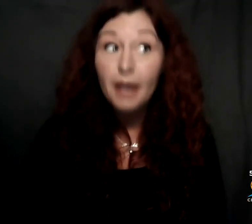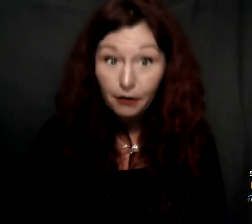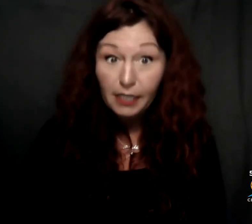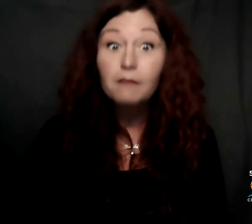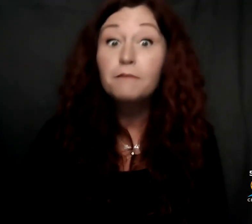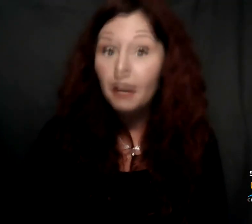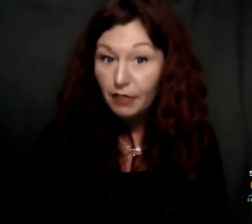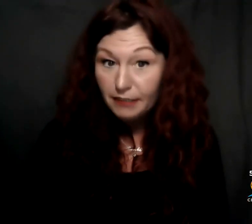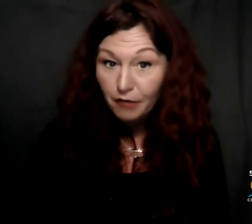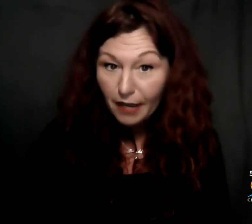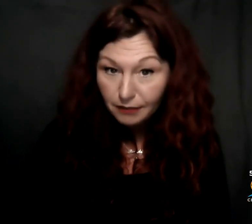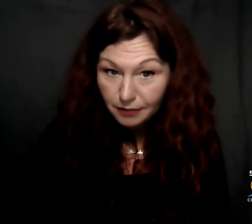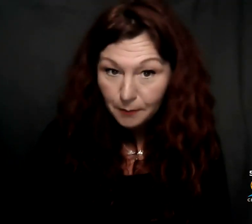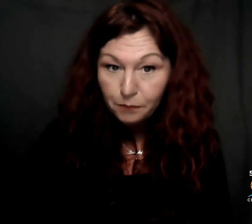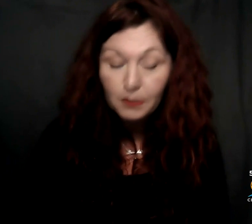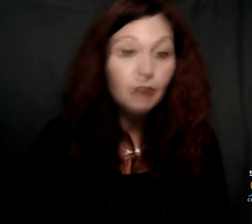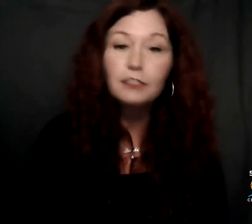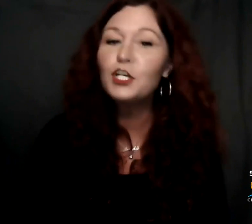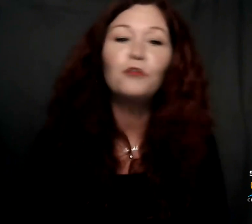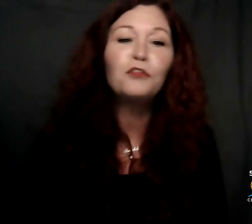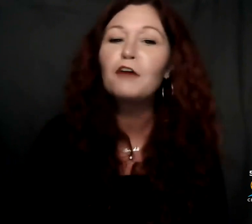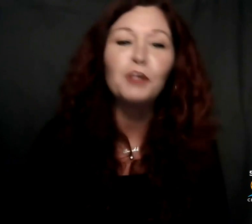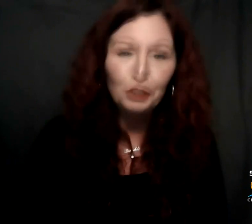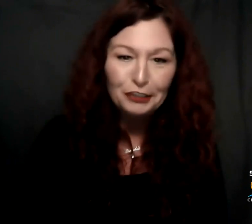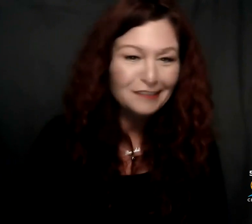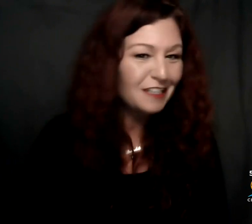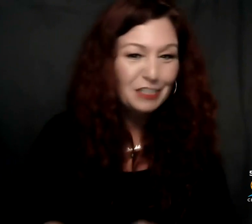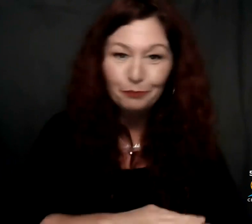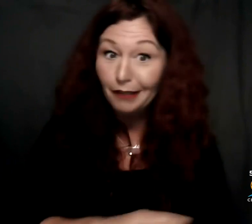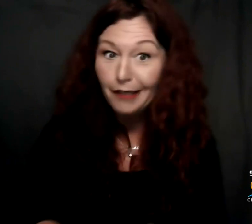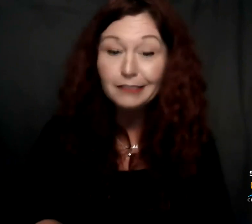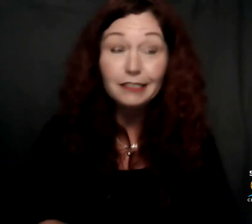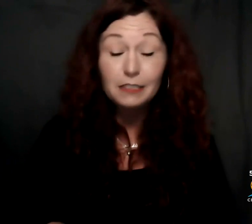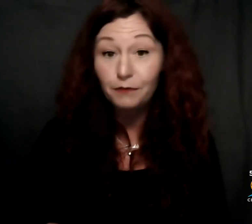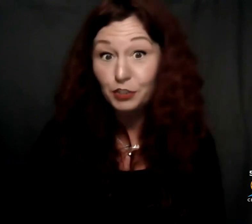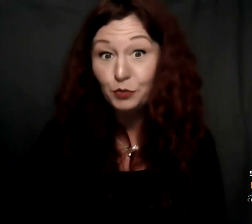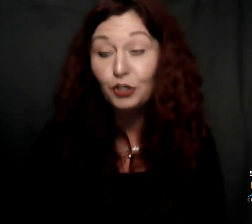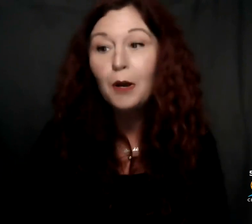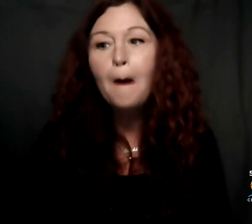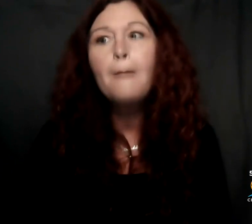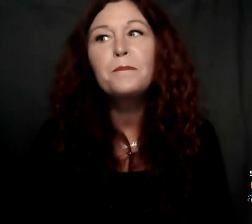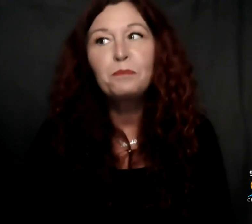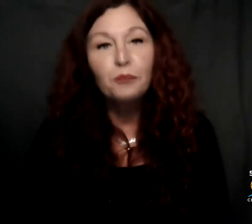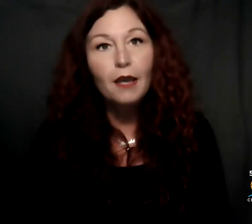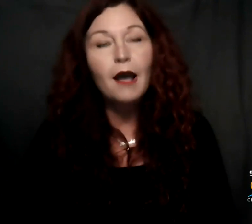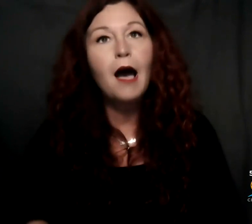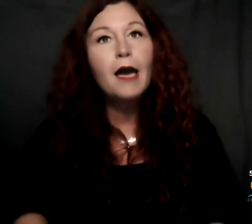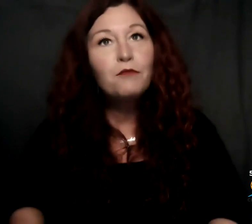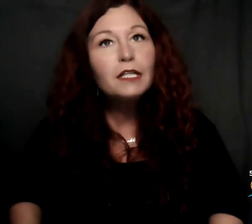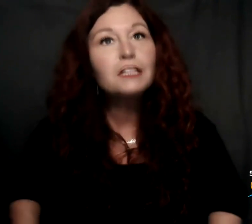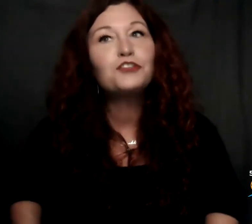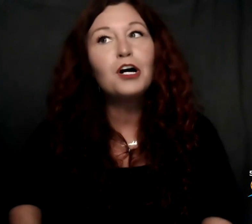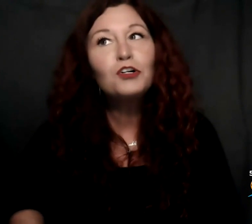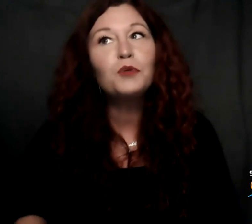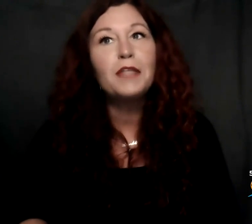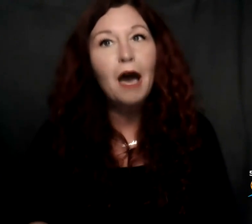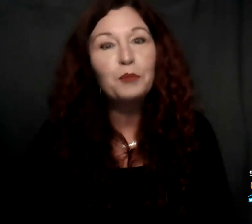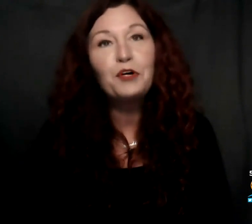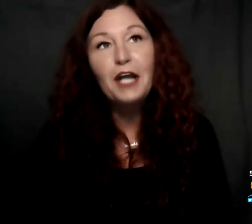VERY, VERY DIRECT. THERE IS NO FLUFFY WORDS. IT'S BLUNT. IT'S VISUAL. AND I REALLY